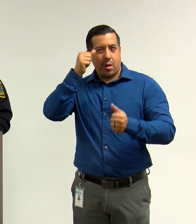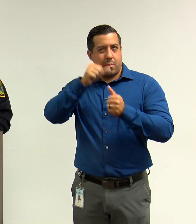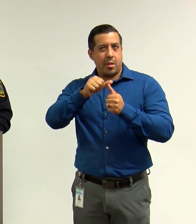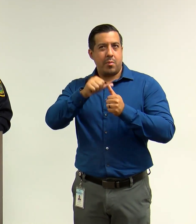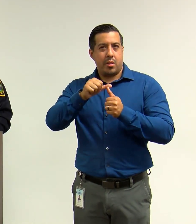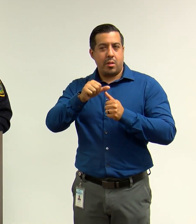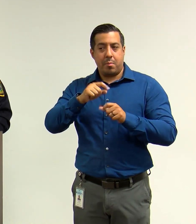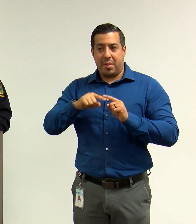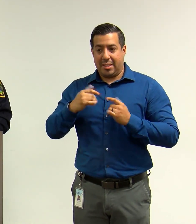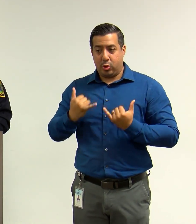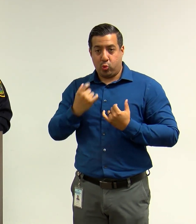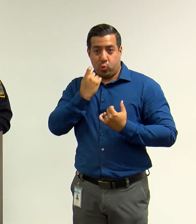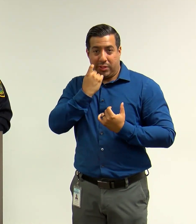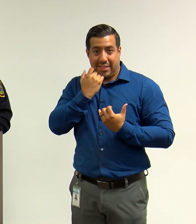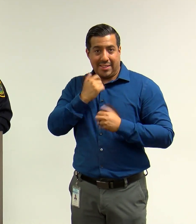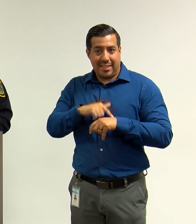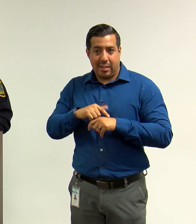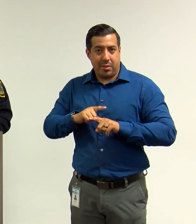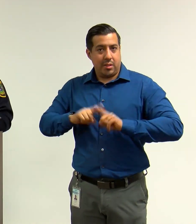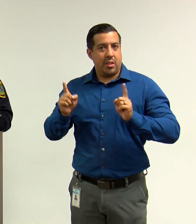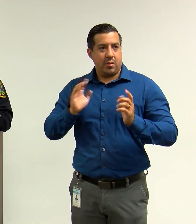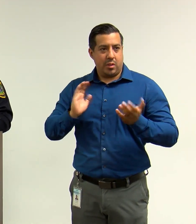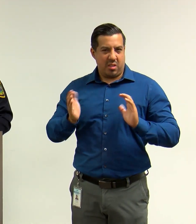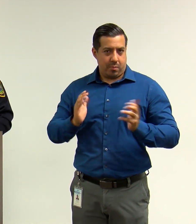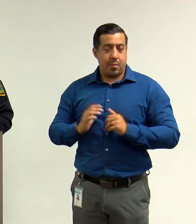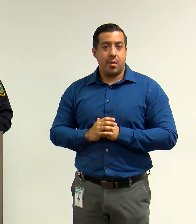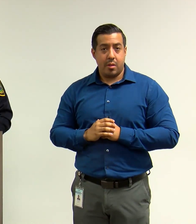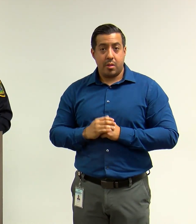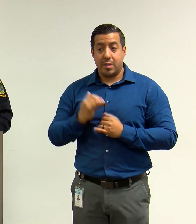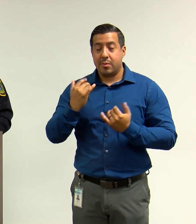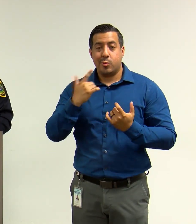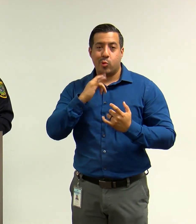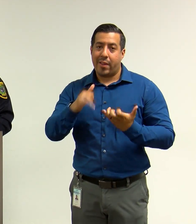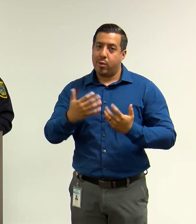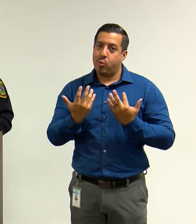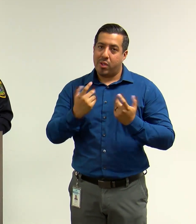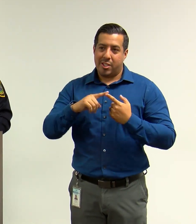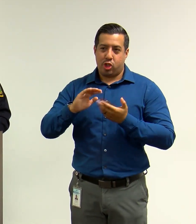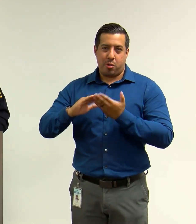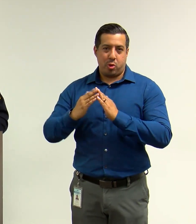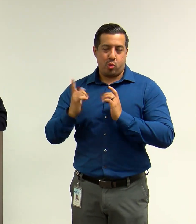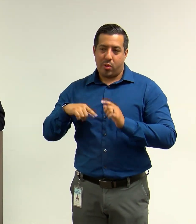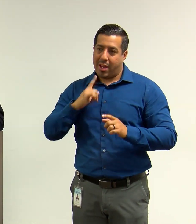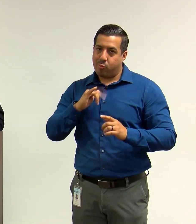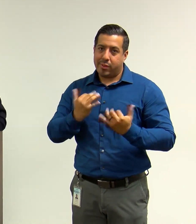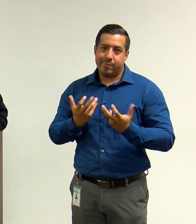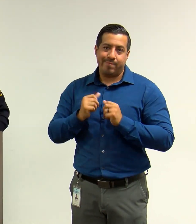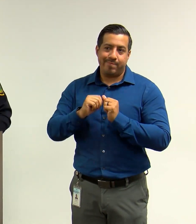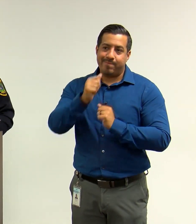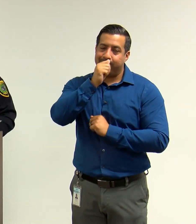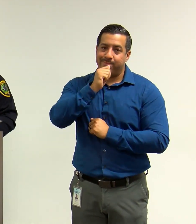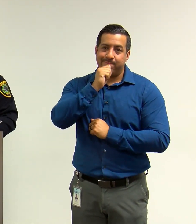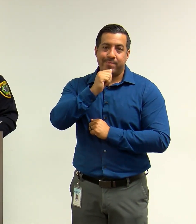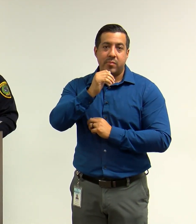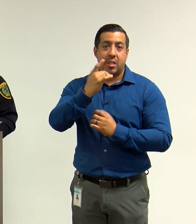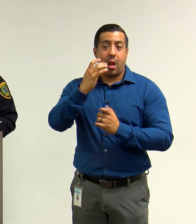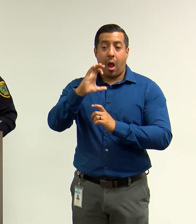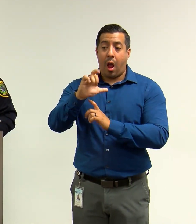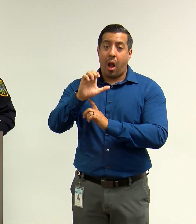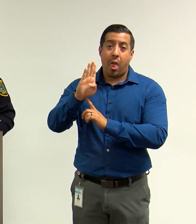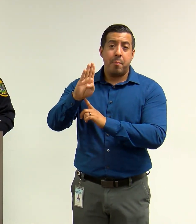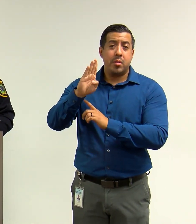recent time. So we got to just hang in there as a community. The mayor and our team, we talked about clubs,